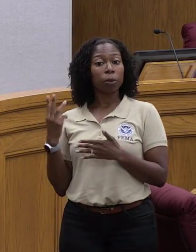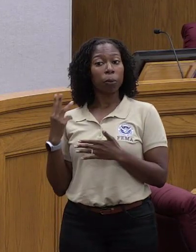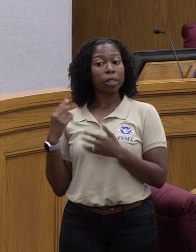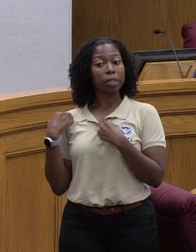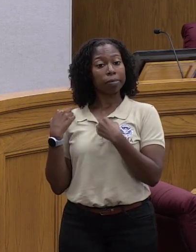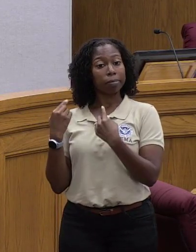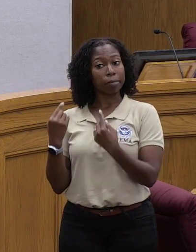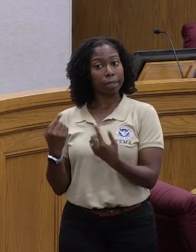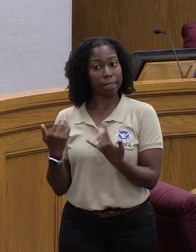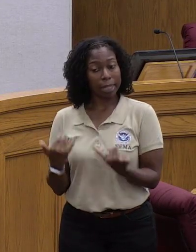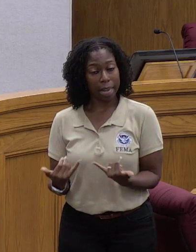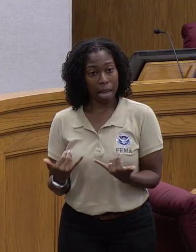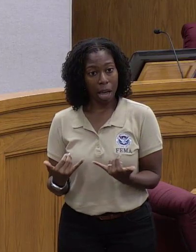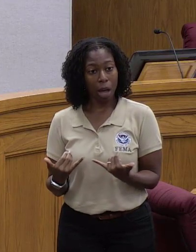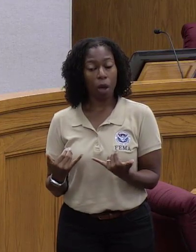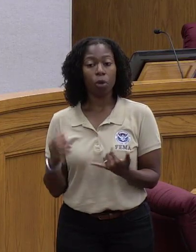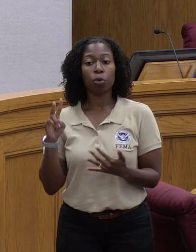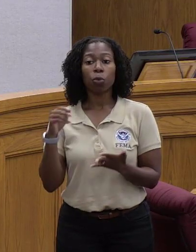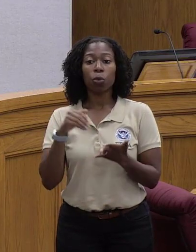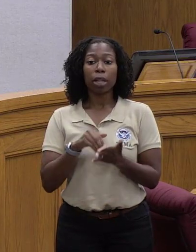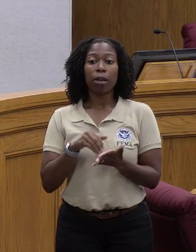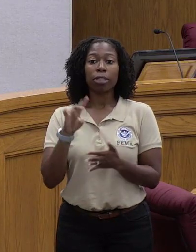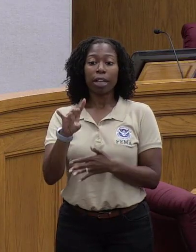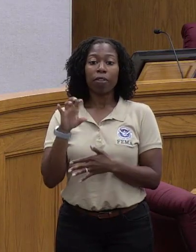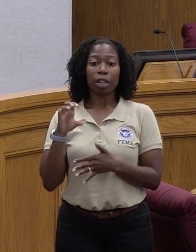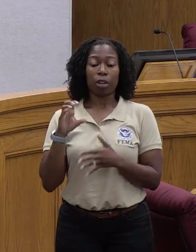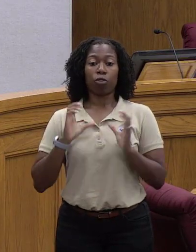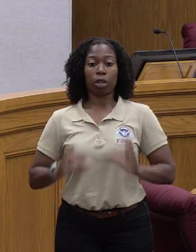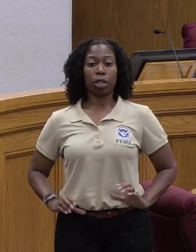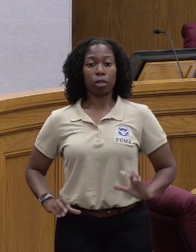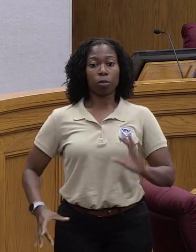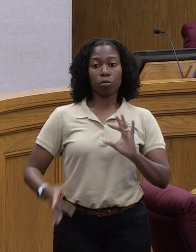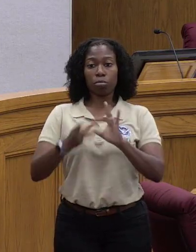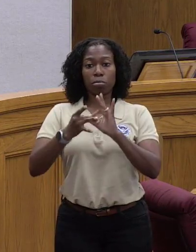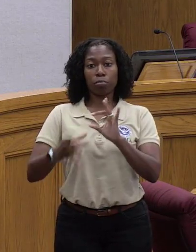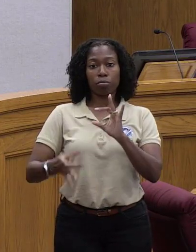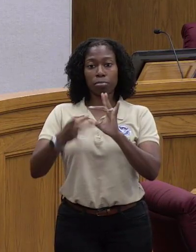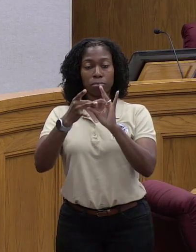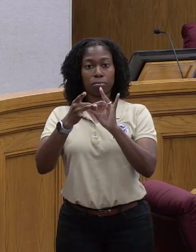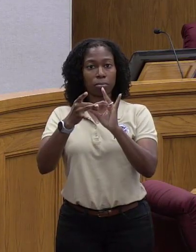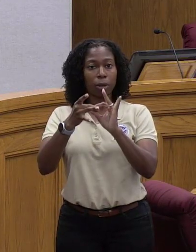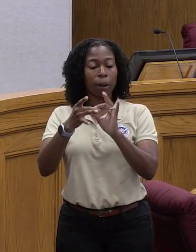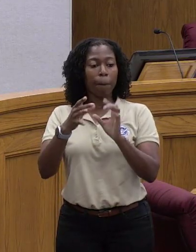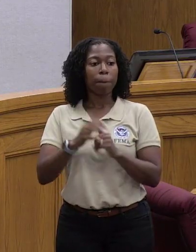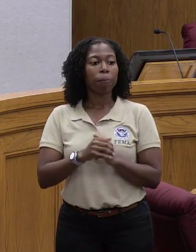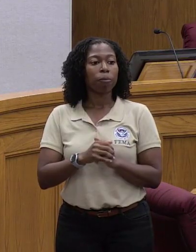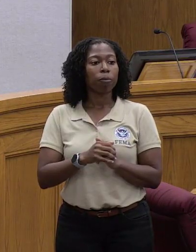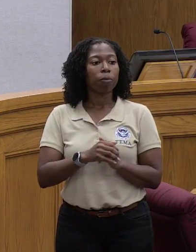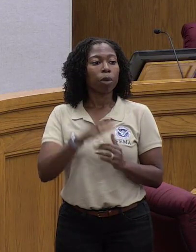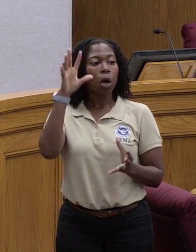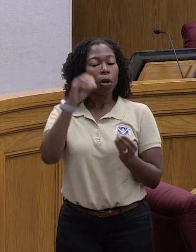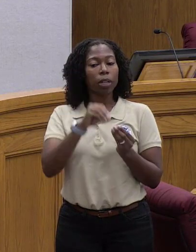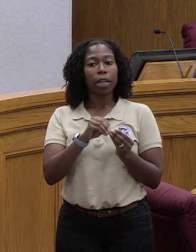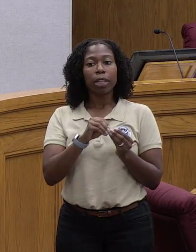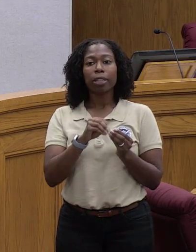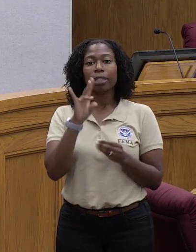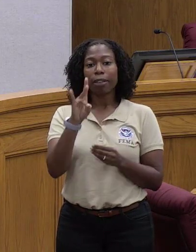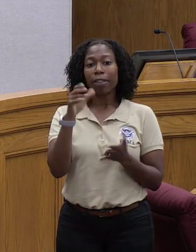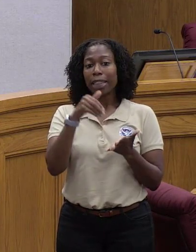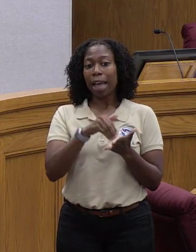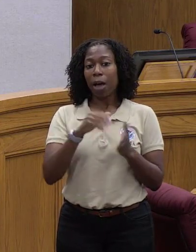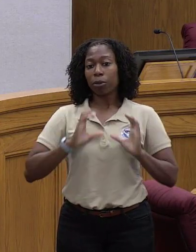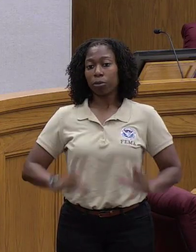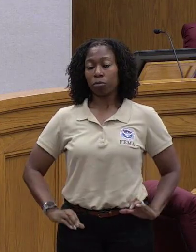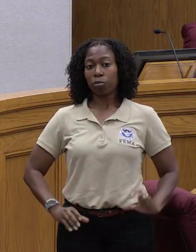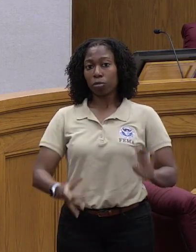brought approximately 2,700 additional customers back online. In total, we have restored nearly 7,000 customers in